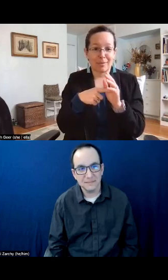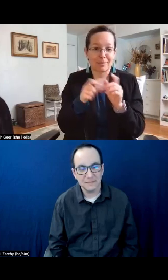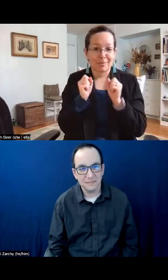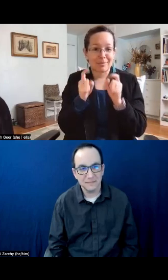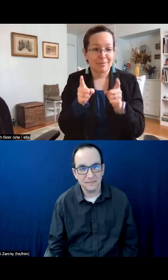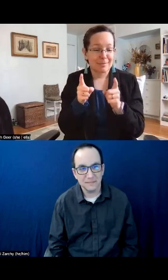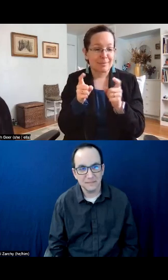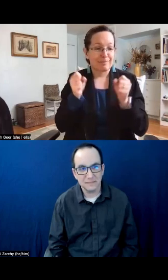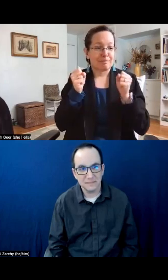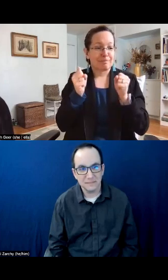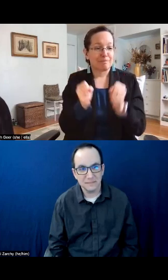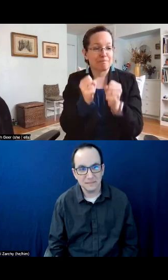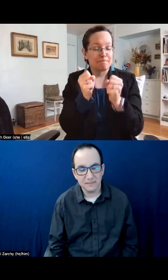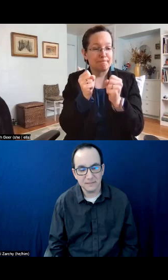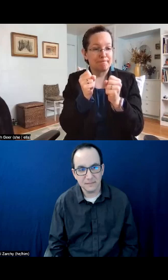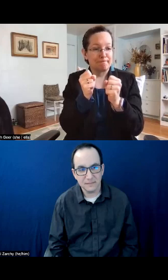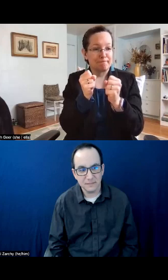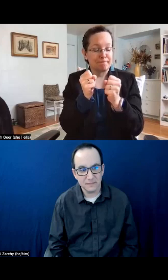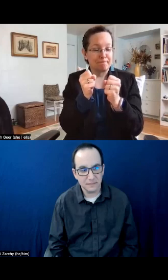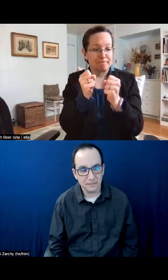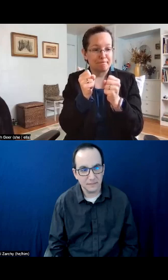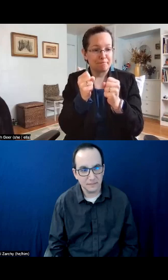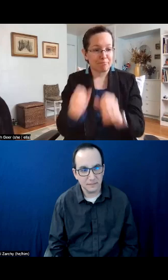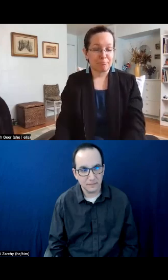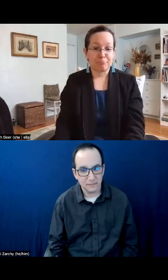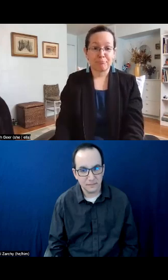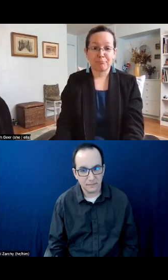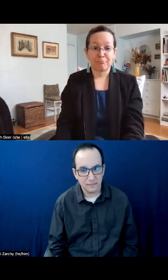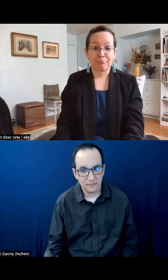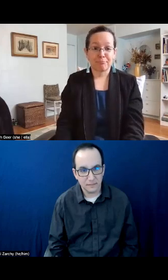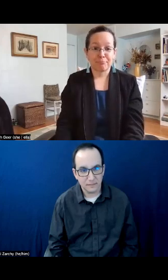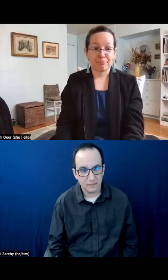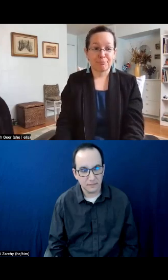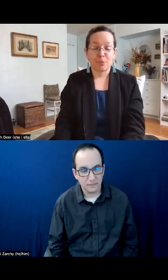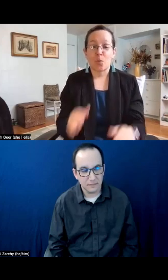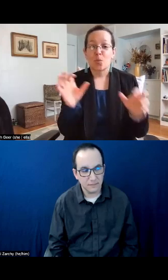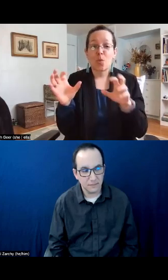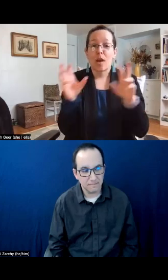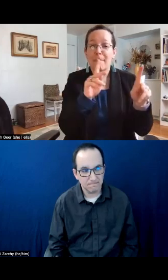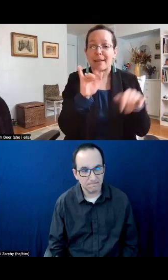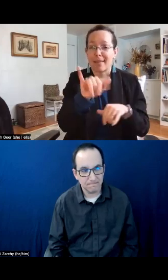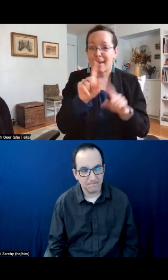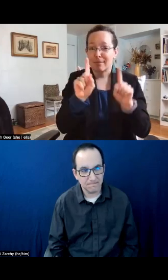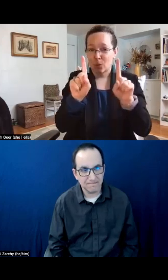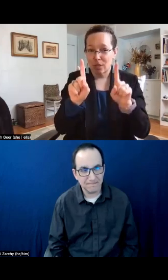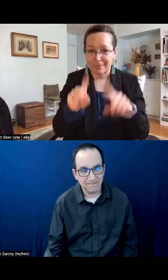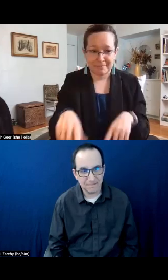of course, now here I am ready to give you one impromptu, and what have I got?